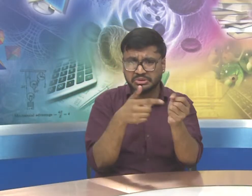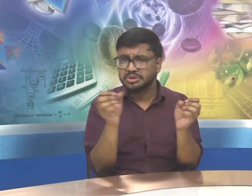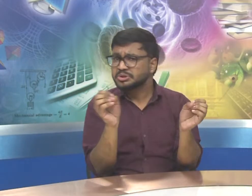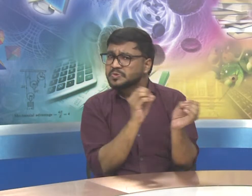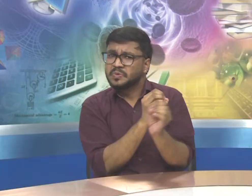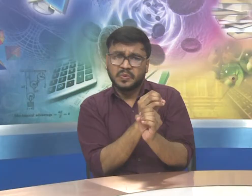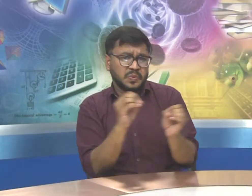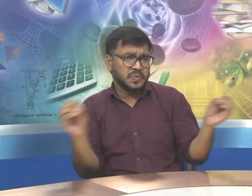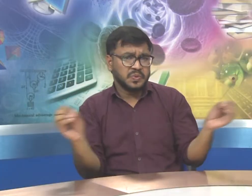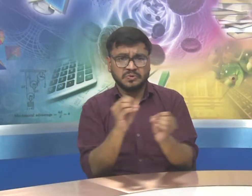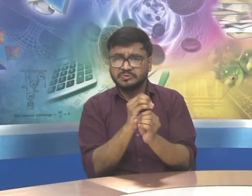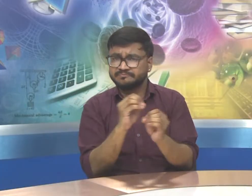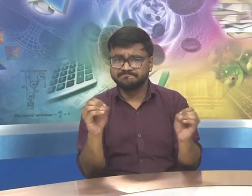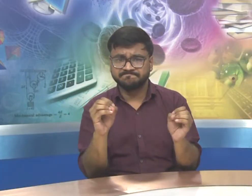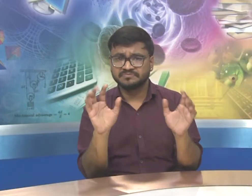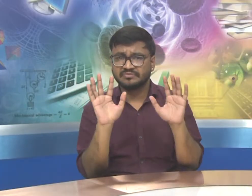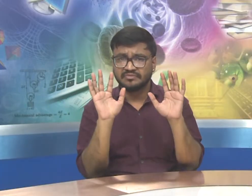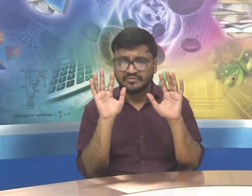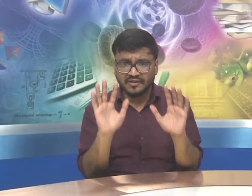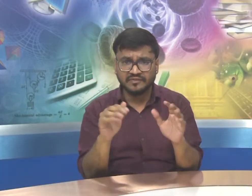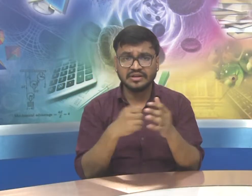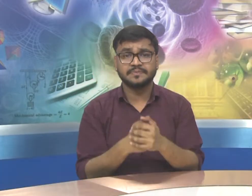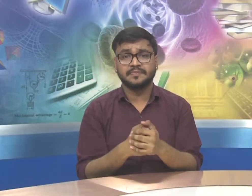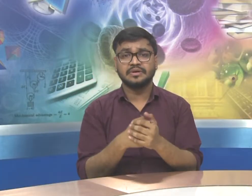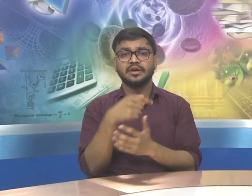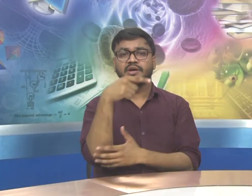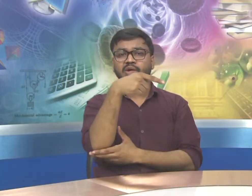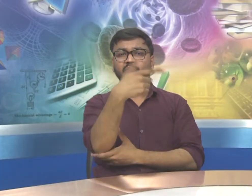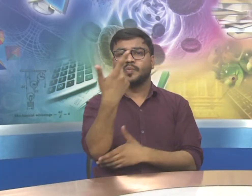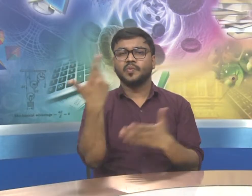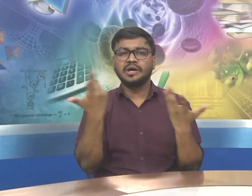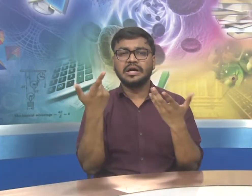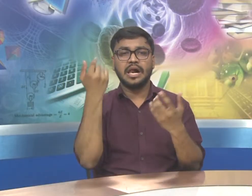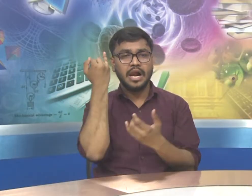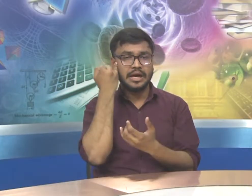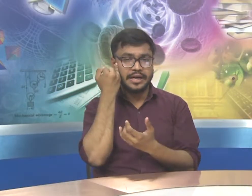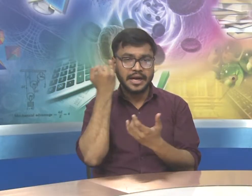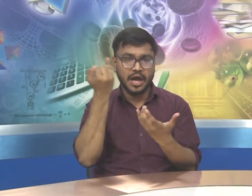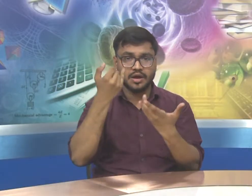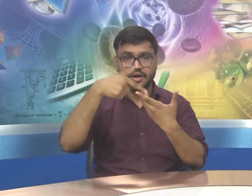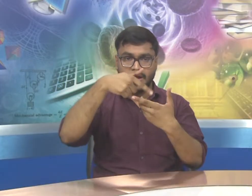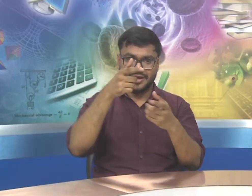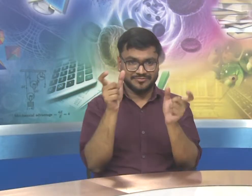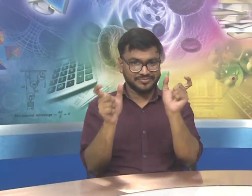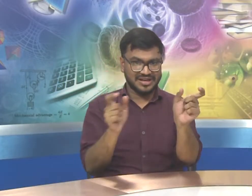Dalton could not weigh one atom because atoms are too small.